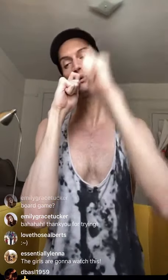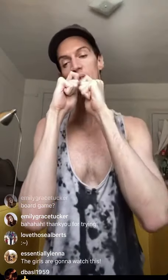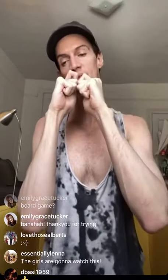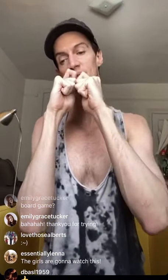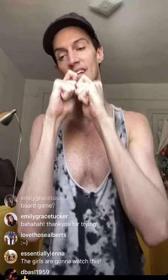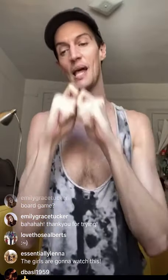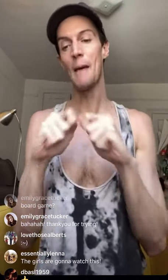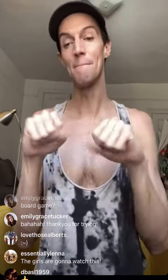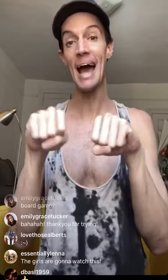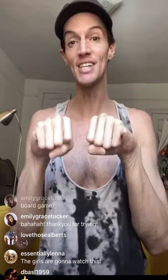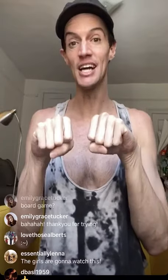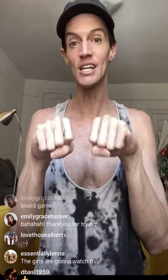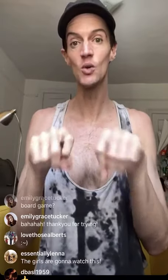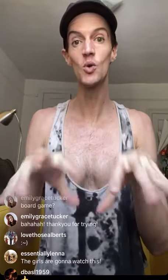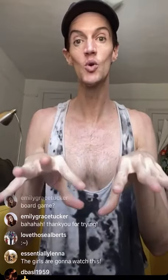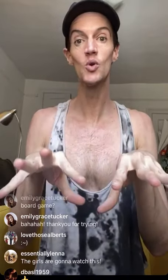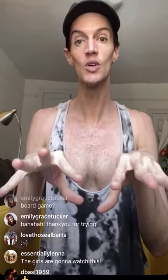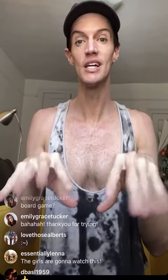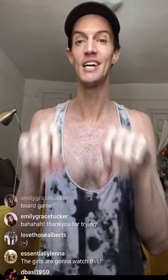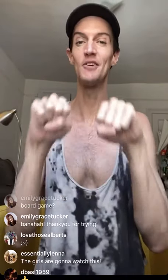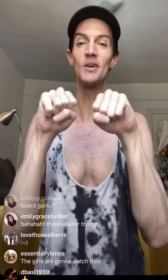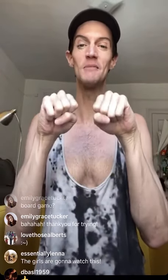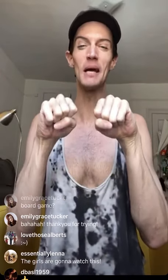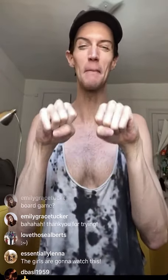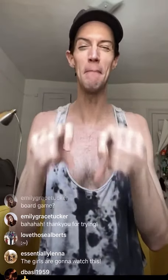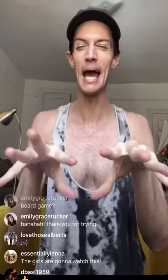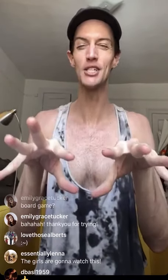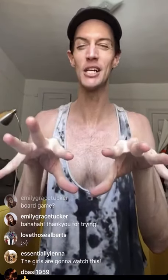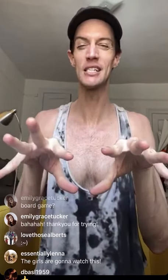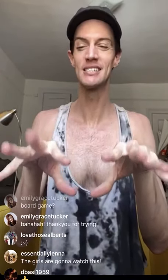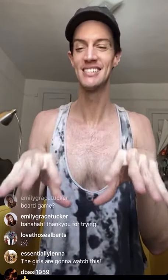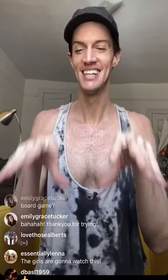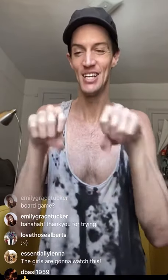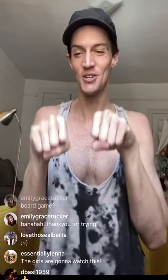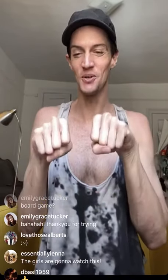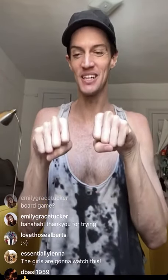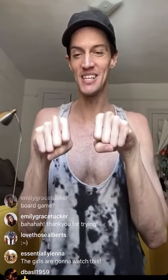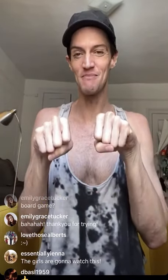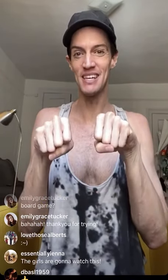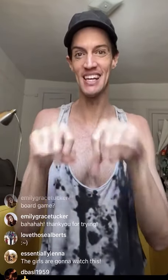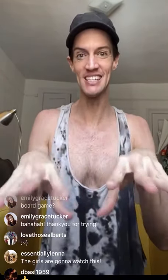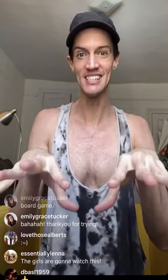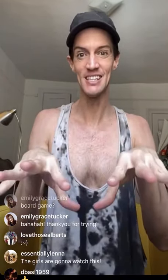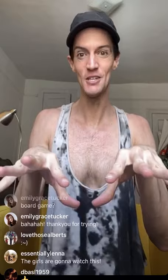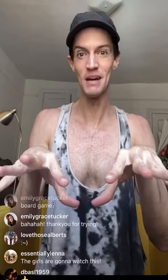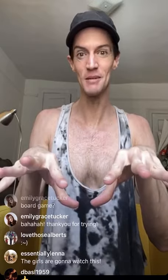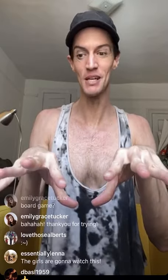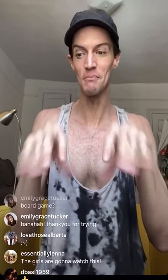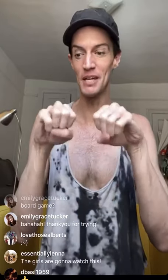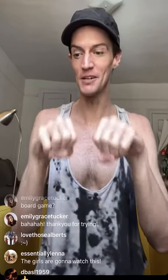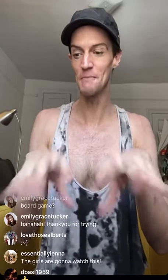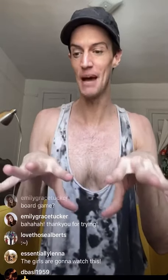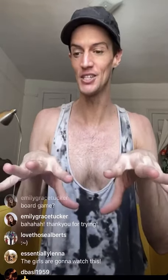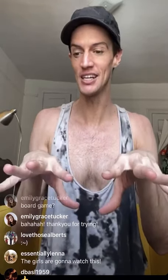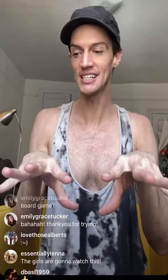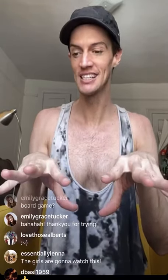trombone. Magic. If you want to make magic, you're holding something and you make something appear. Magic.